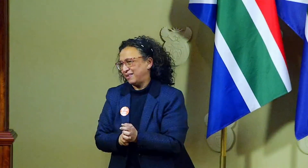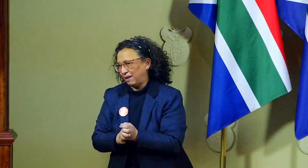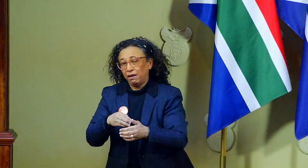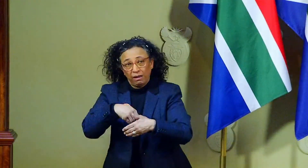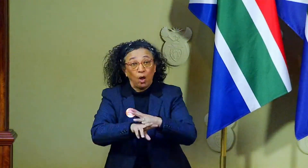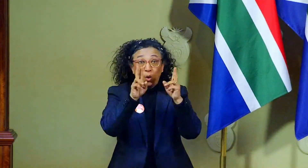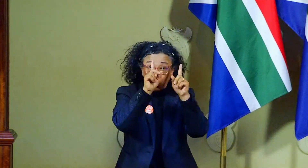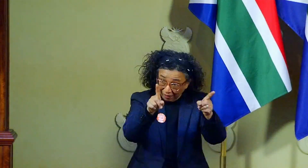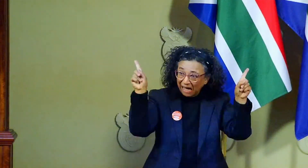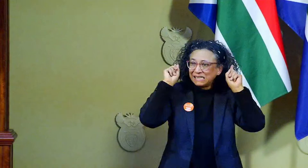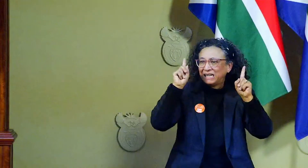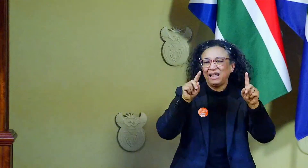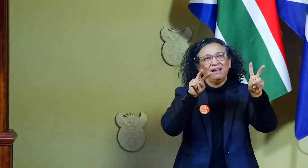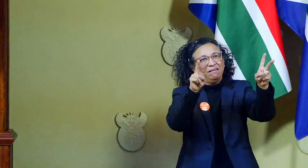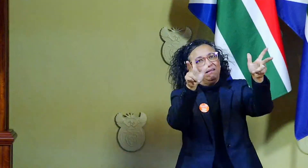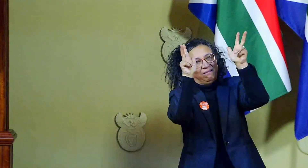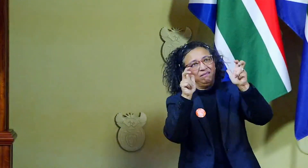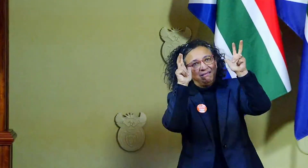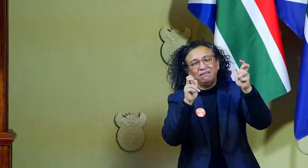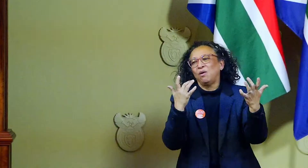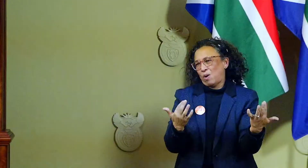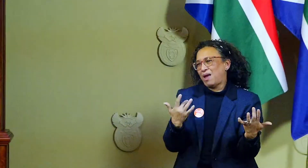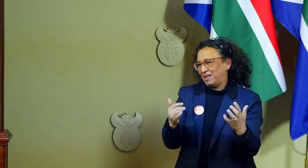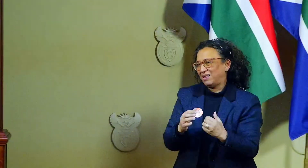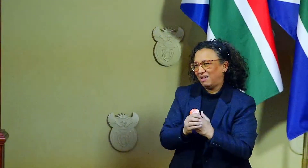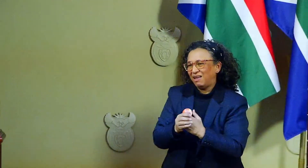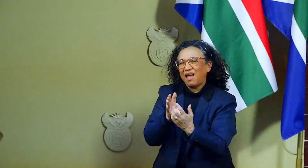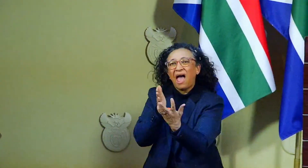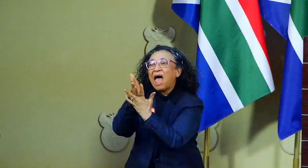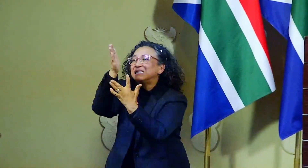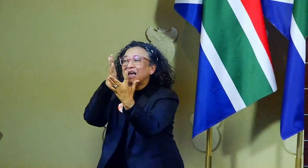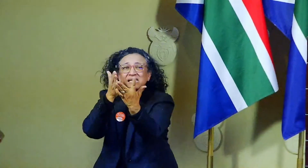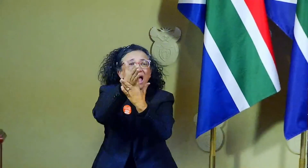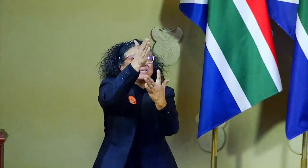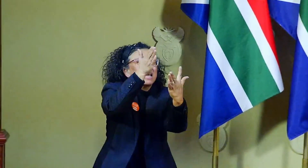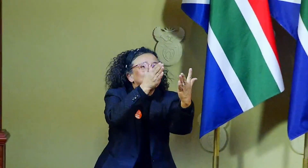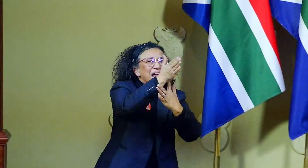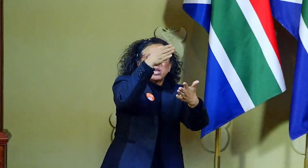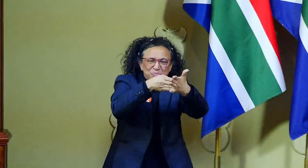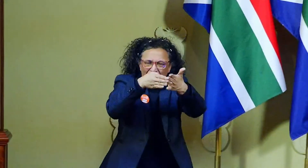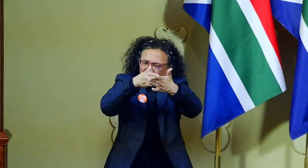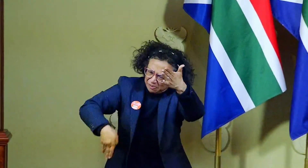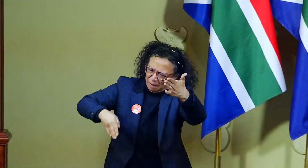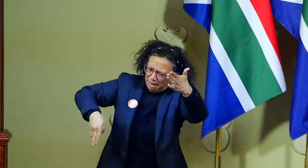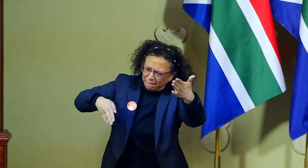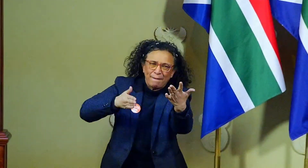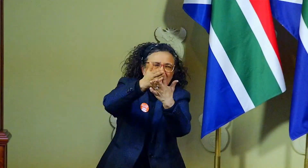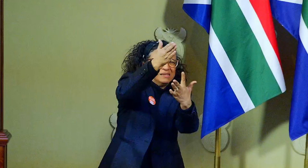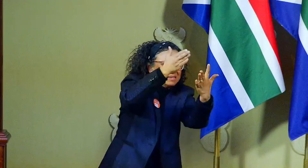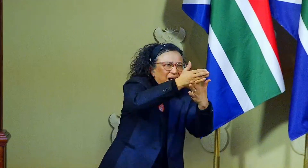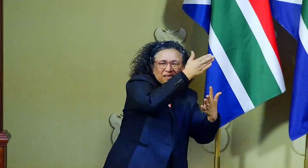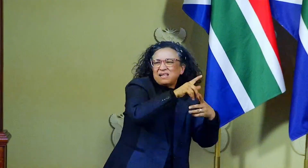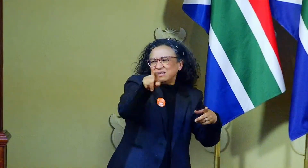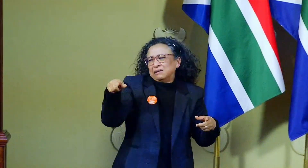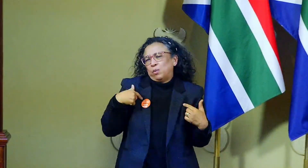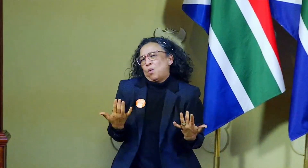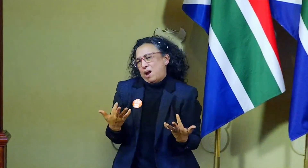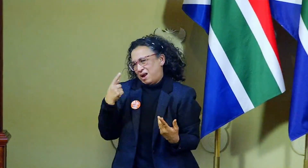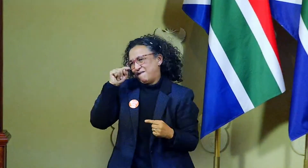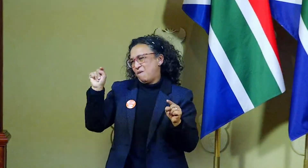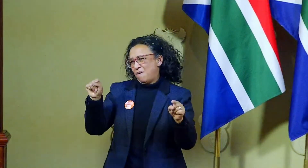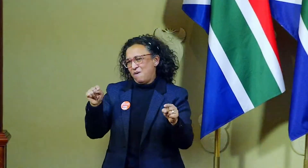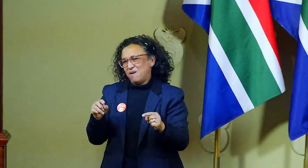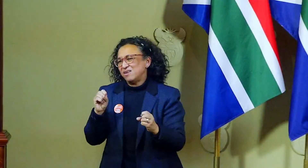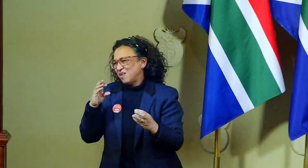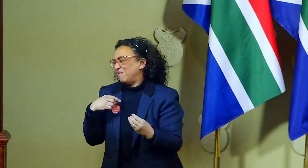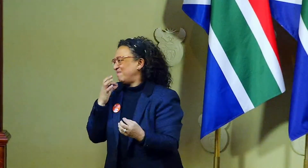waiting in deaf schools. Our deaf students are waiting at deaf universities for those